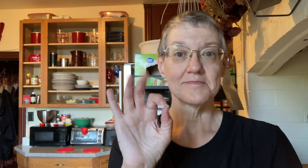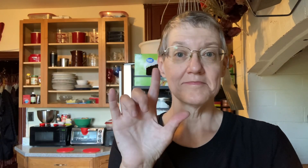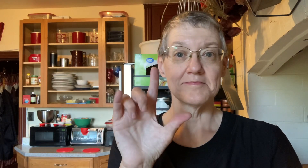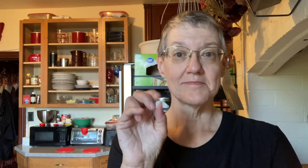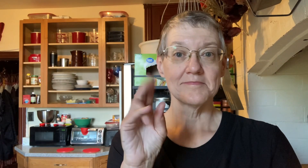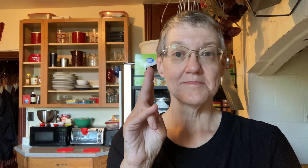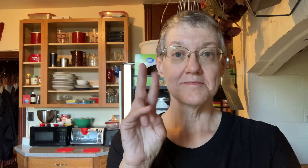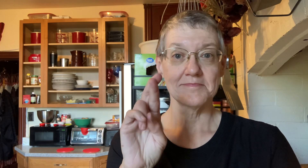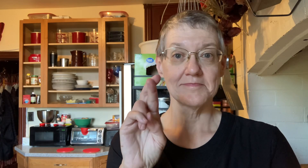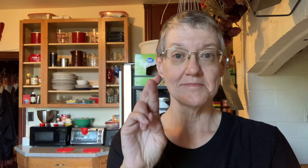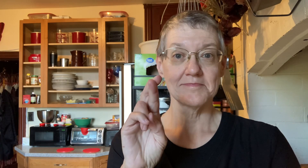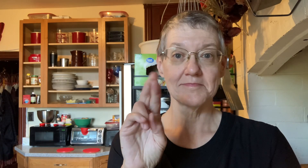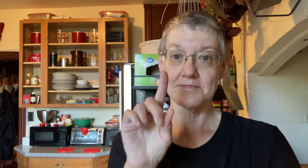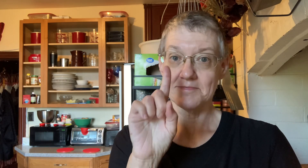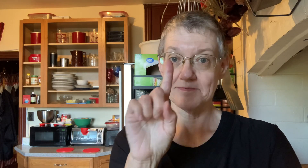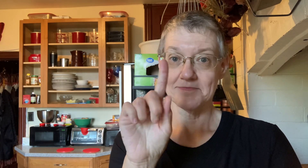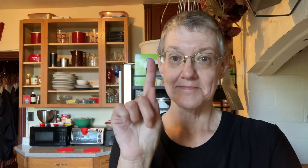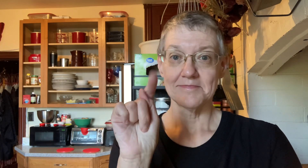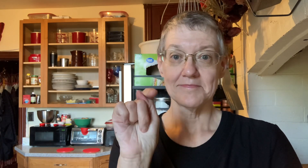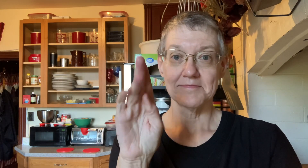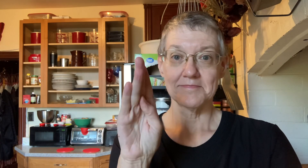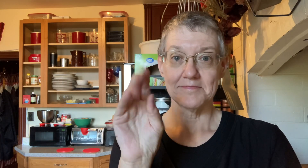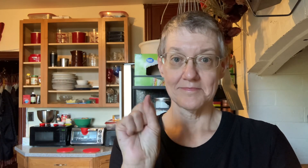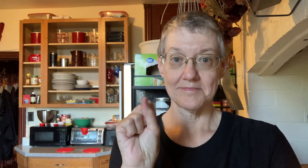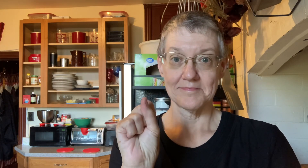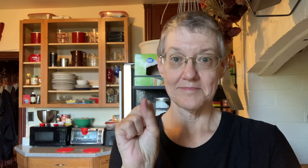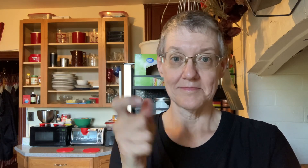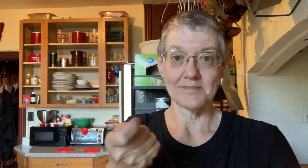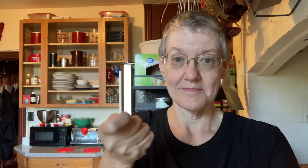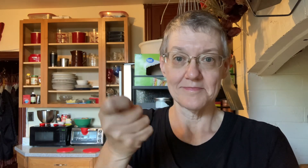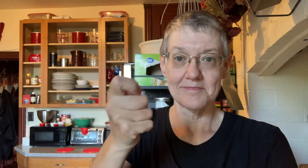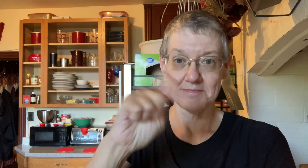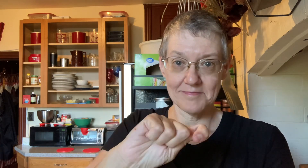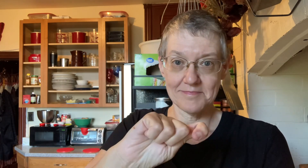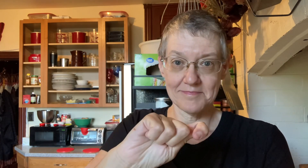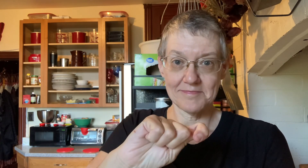Now add 1 tablespoon of coconut flour,